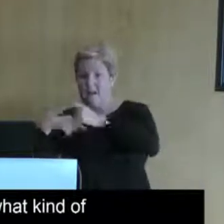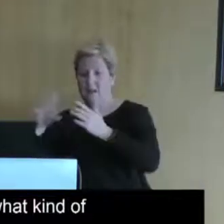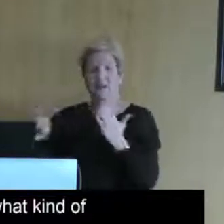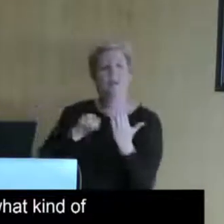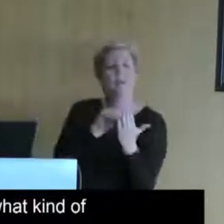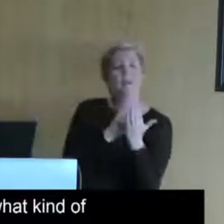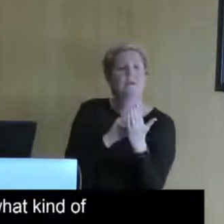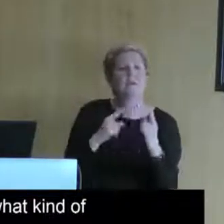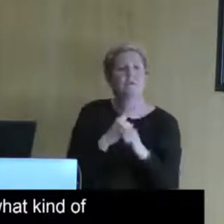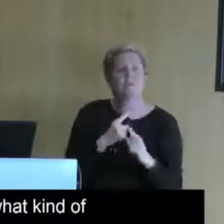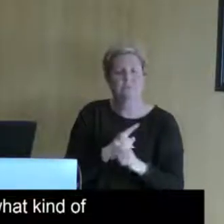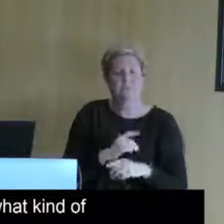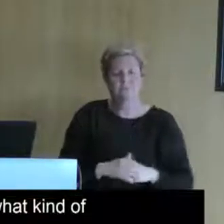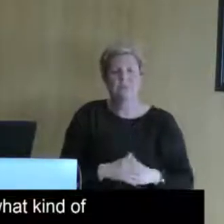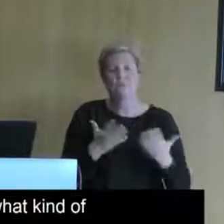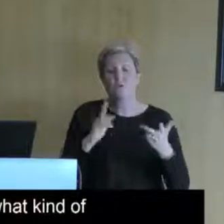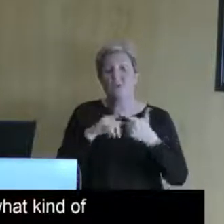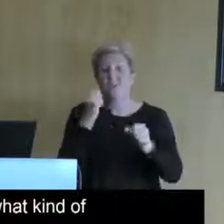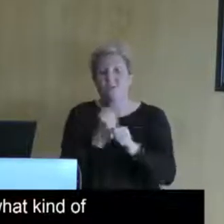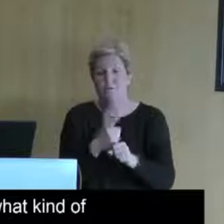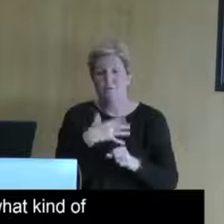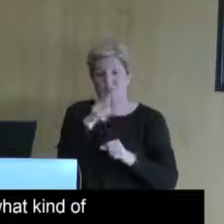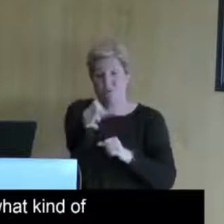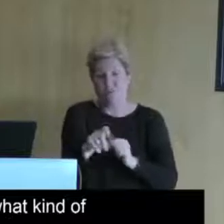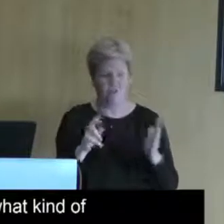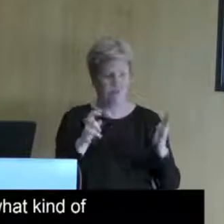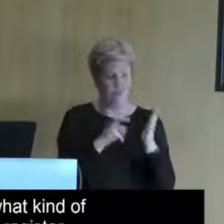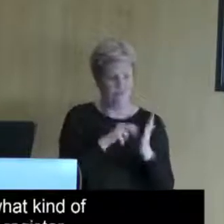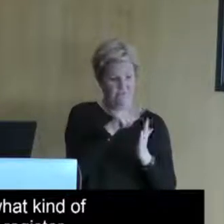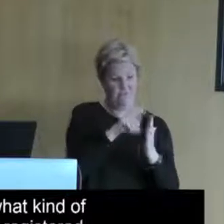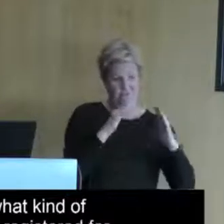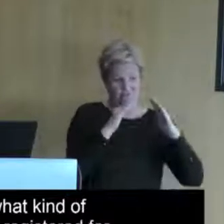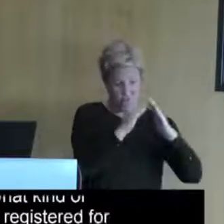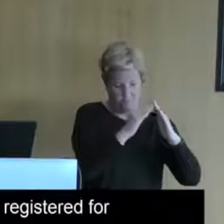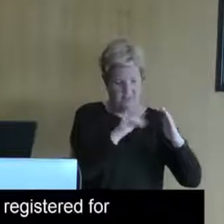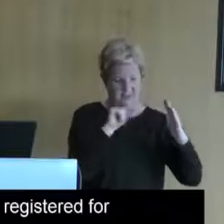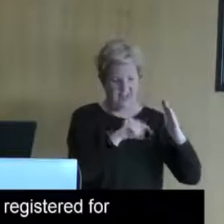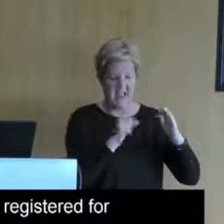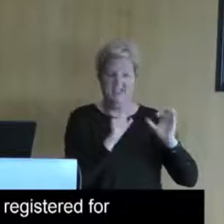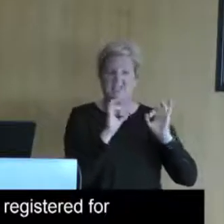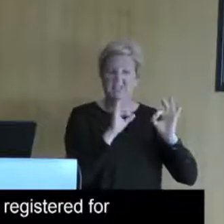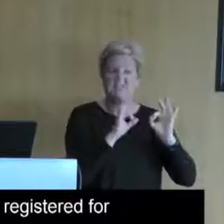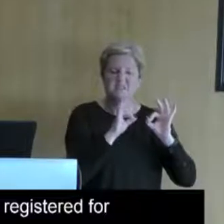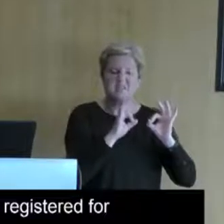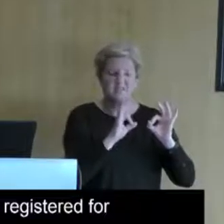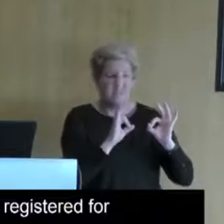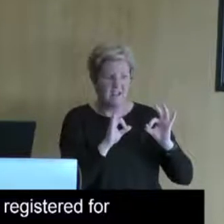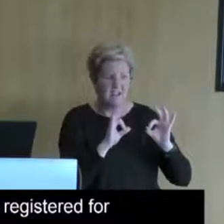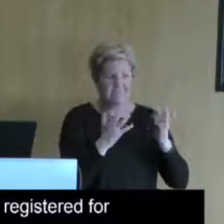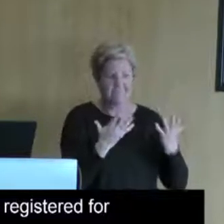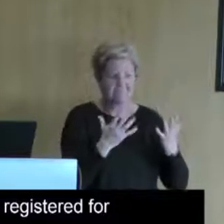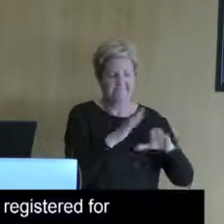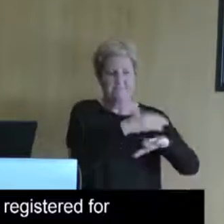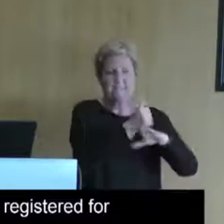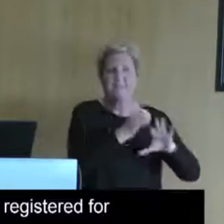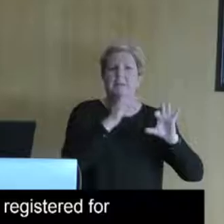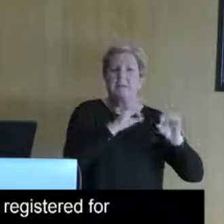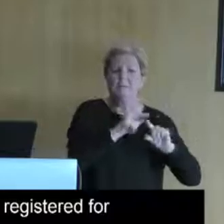may change their priority or may change their need in terms of what kind of in what kind of property that they